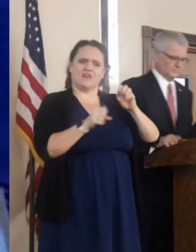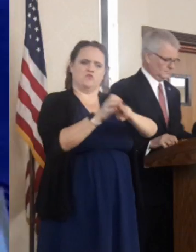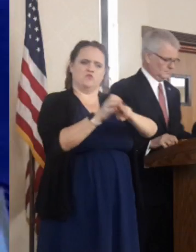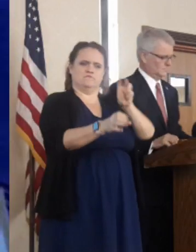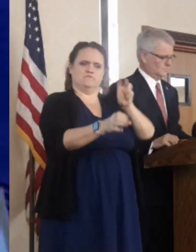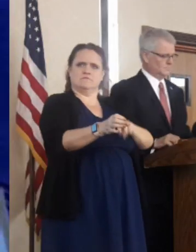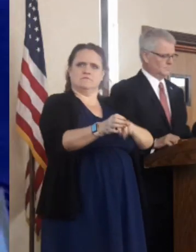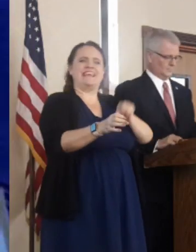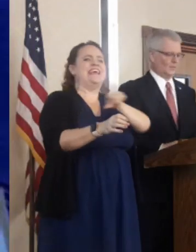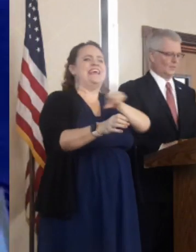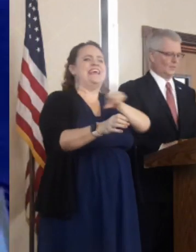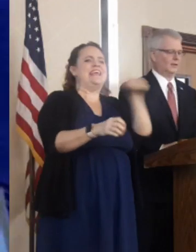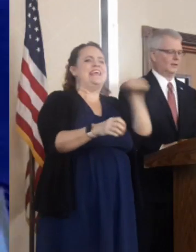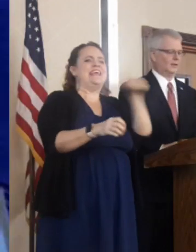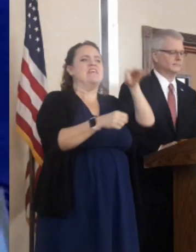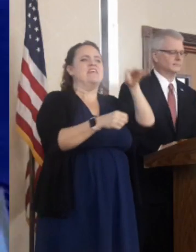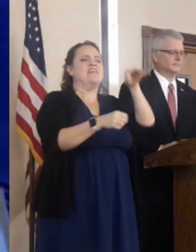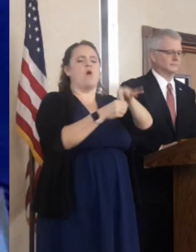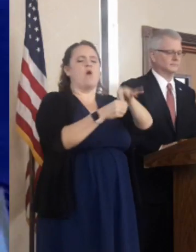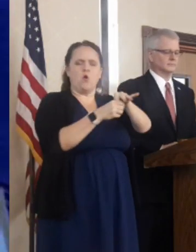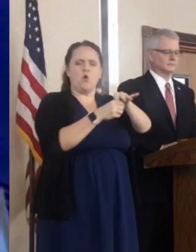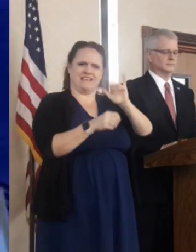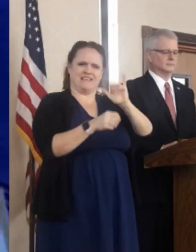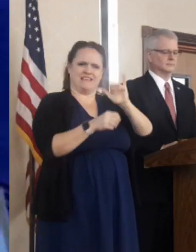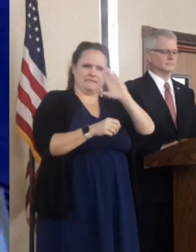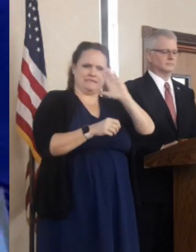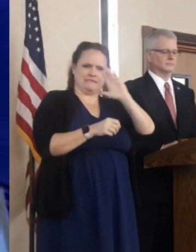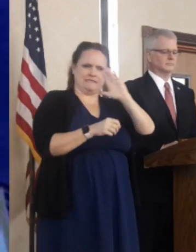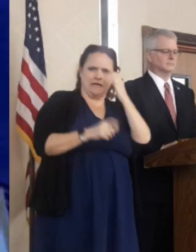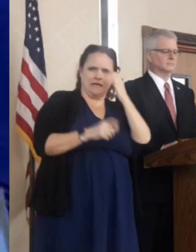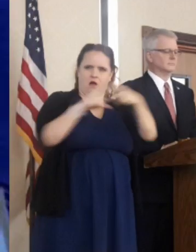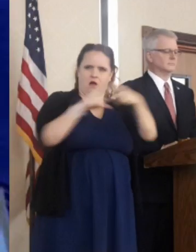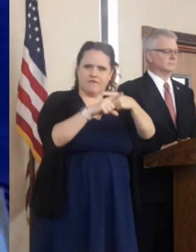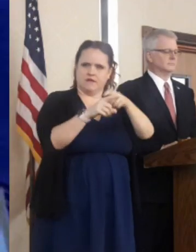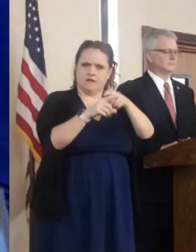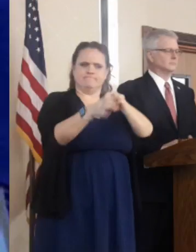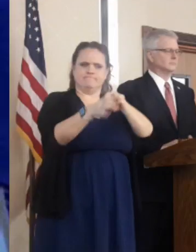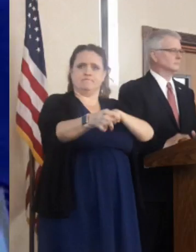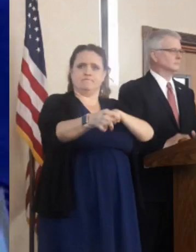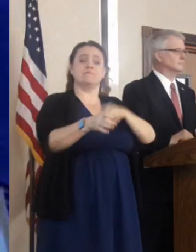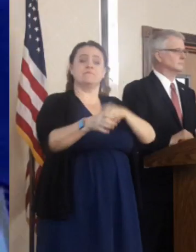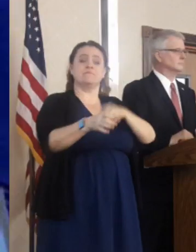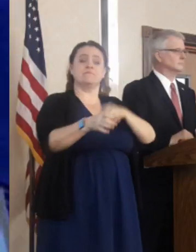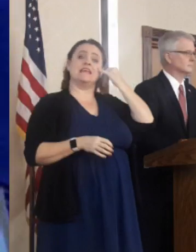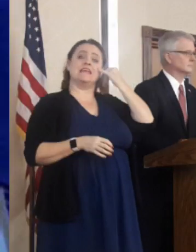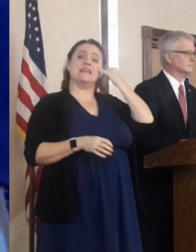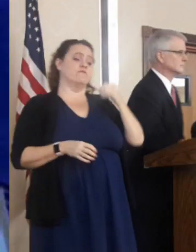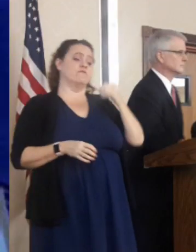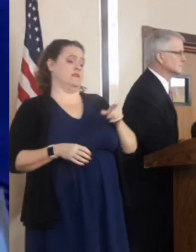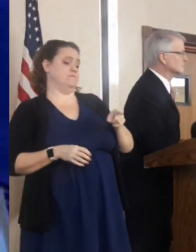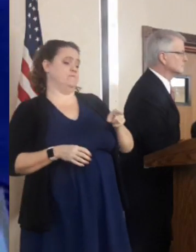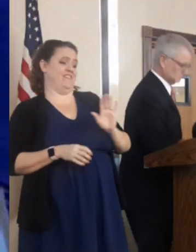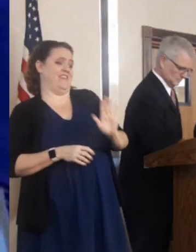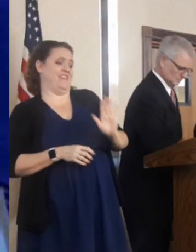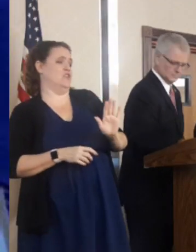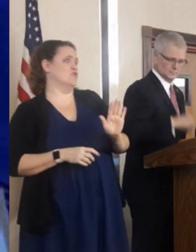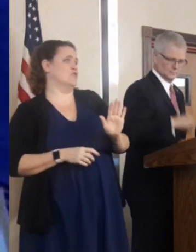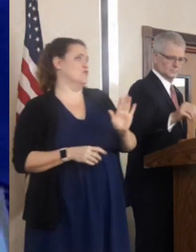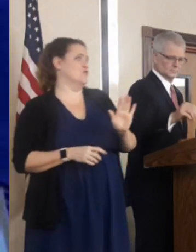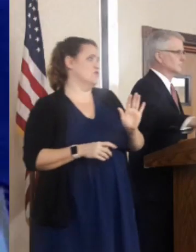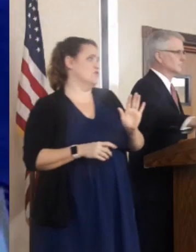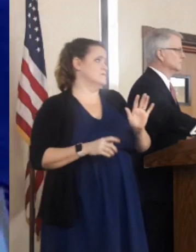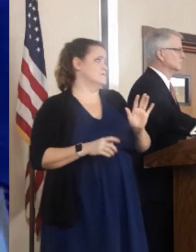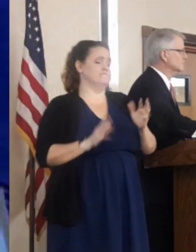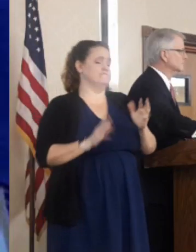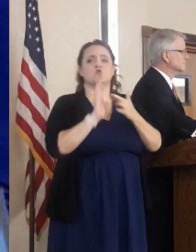might actually give that appearance of conflict. For example, if their representative were somehow maybe on